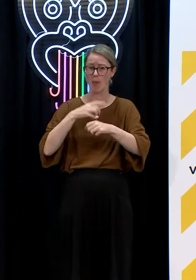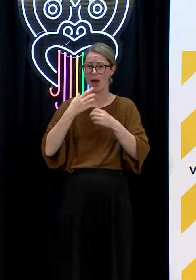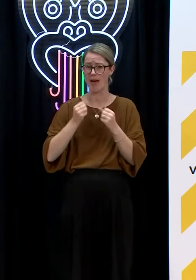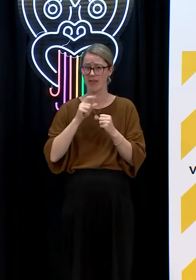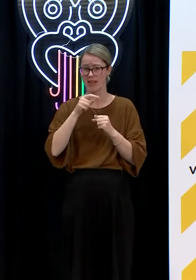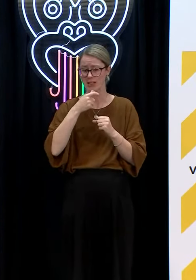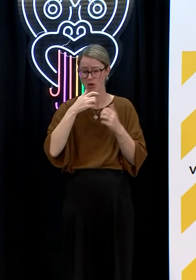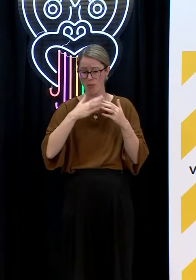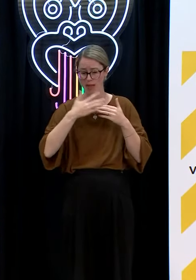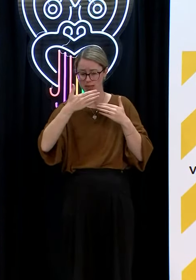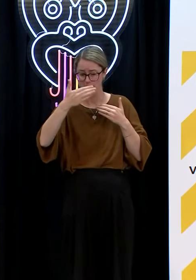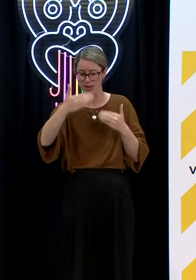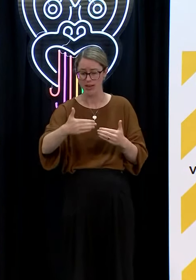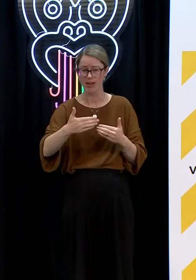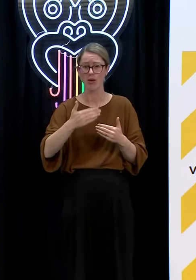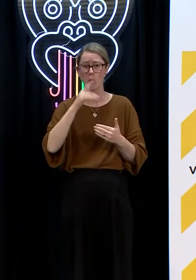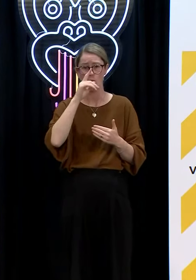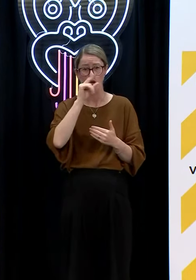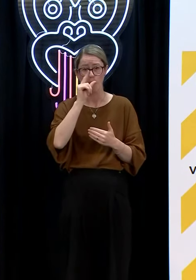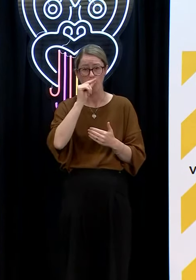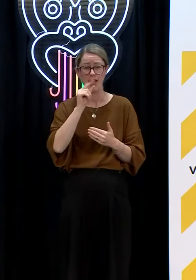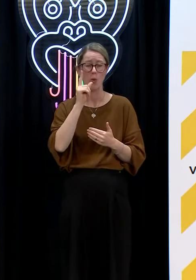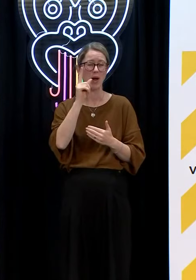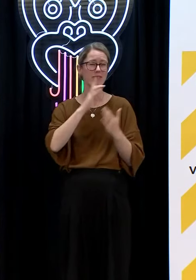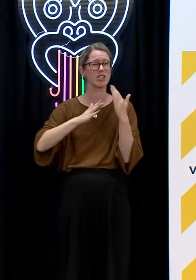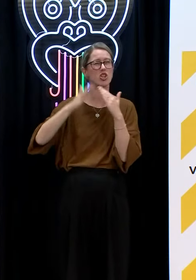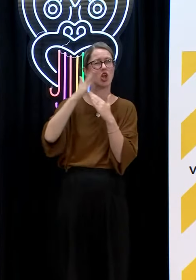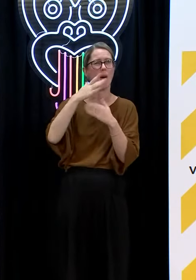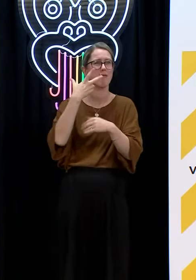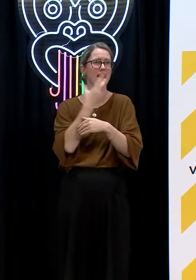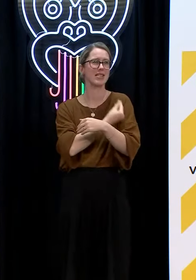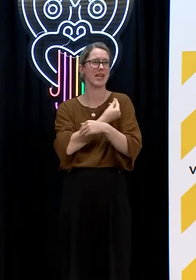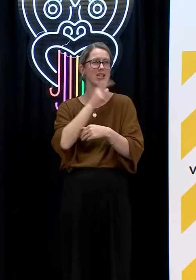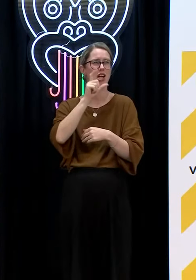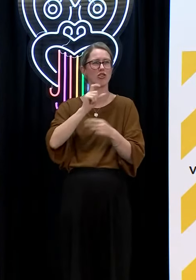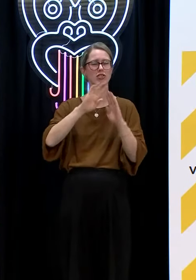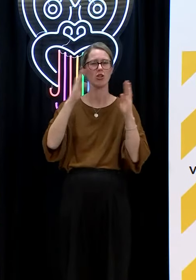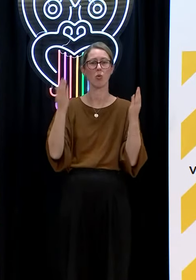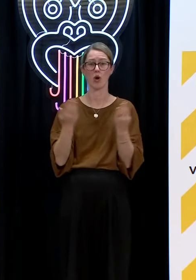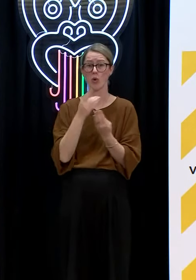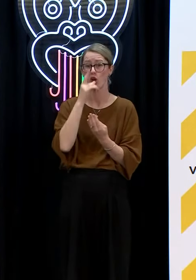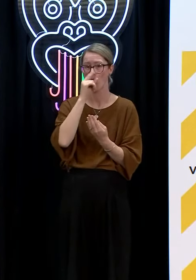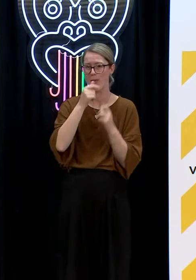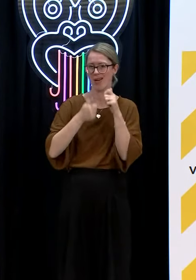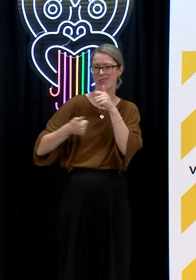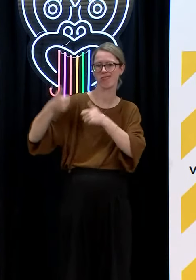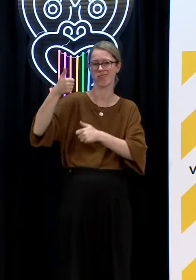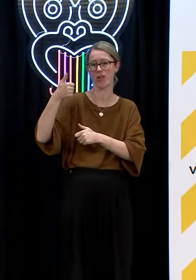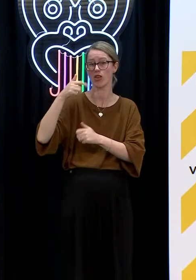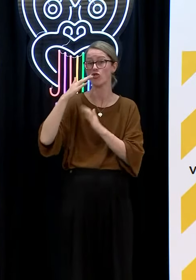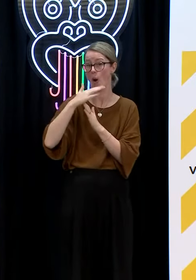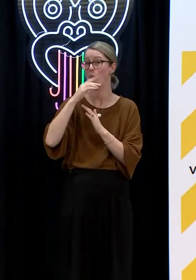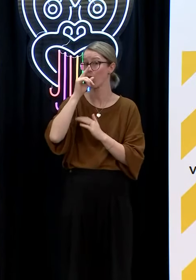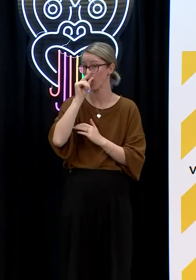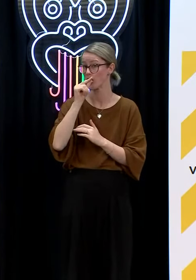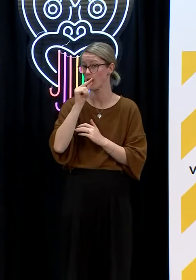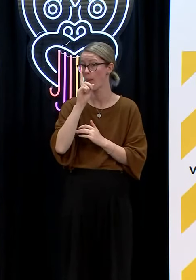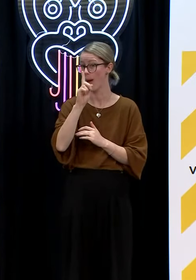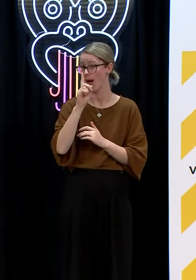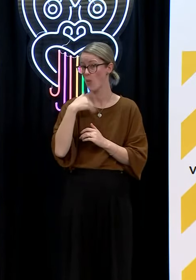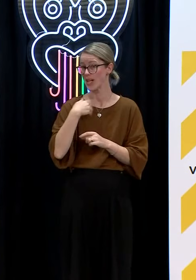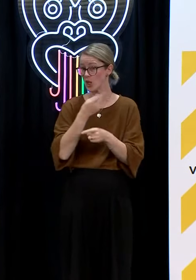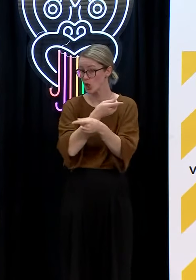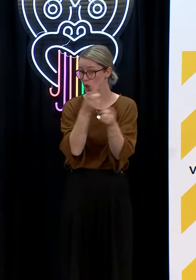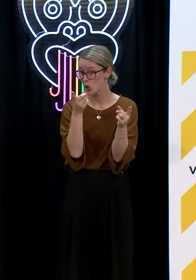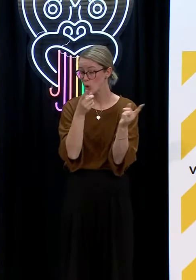next couple of months to be one of the most vaccinated countries in the world against Covid-19. That relies on